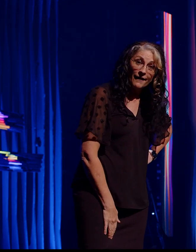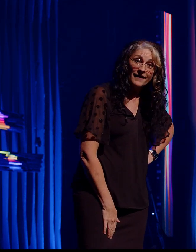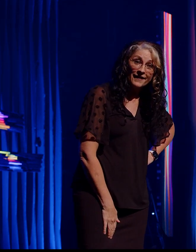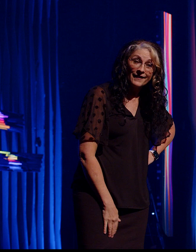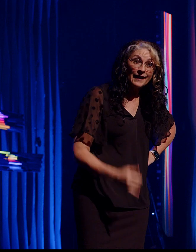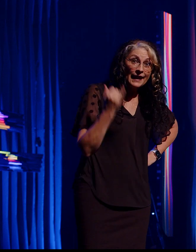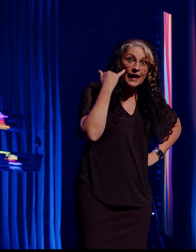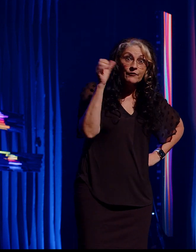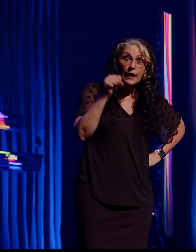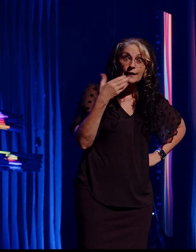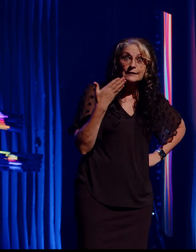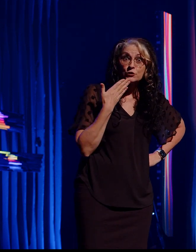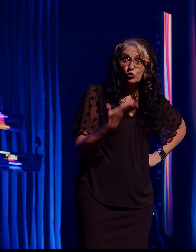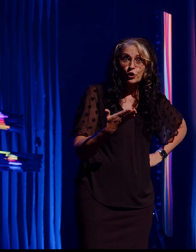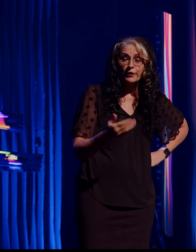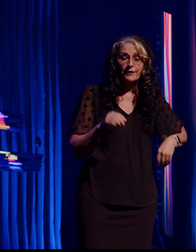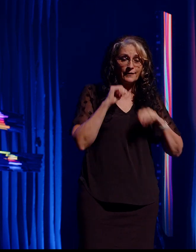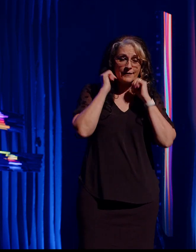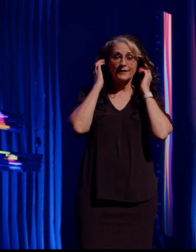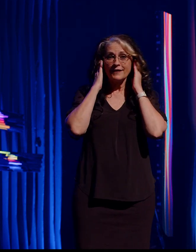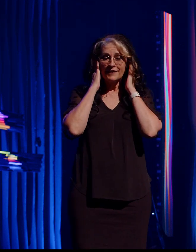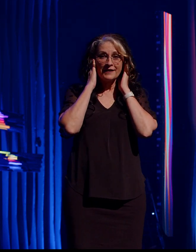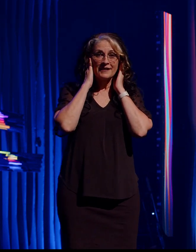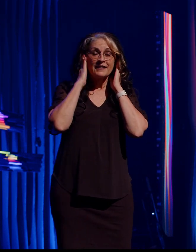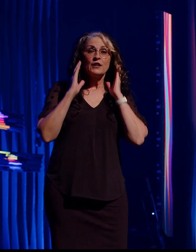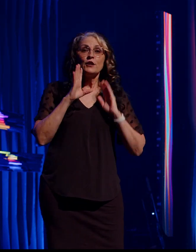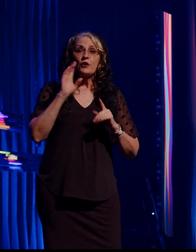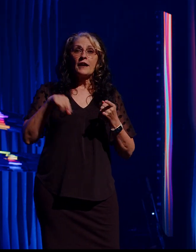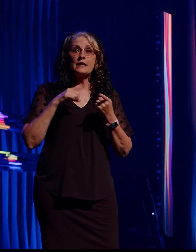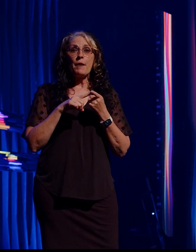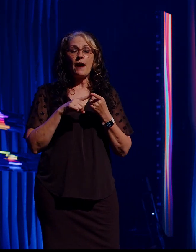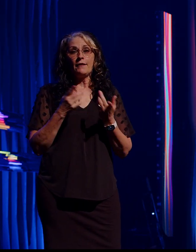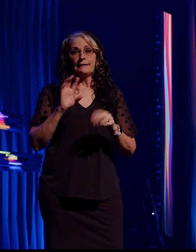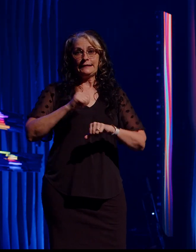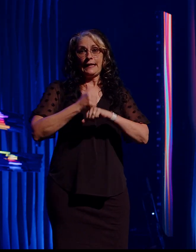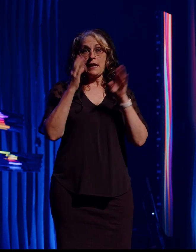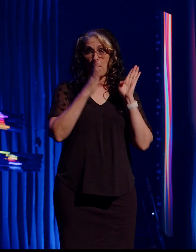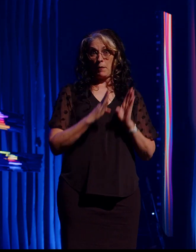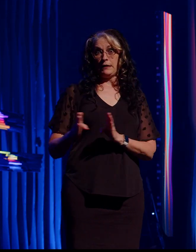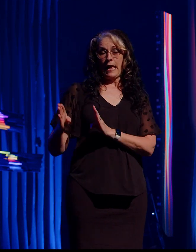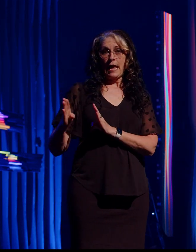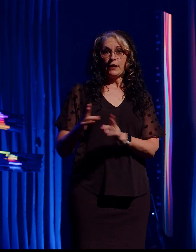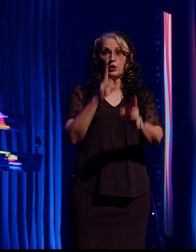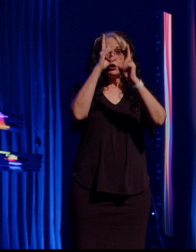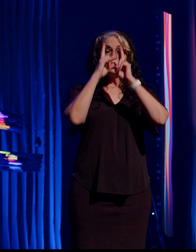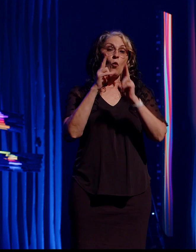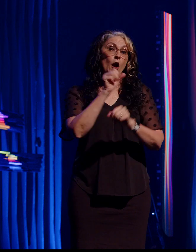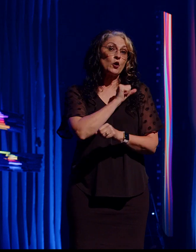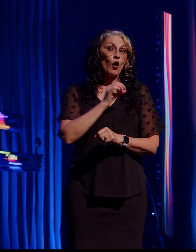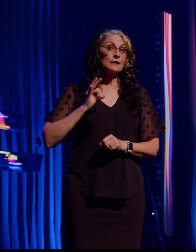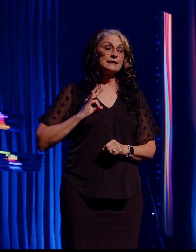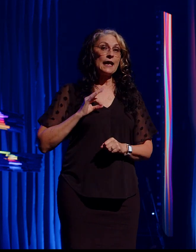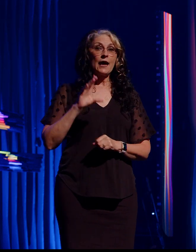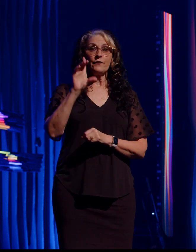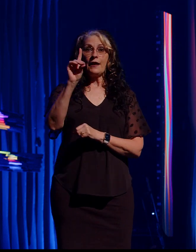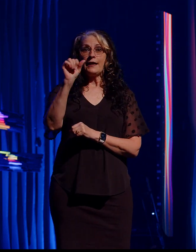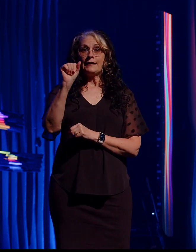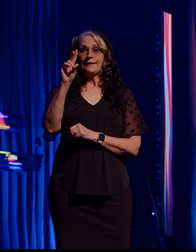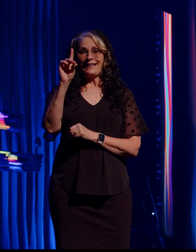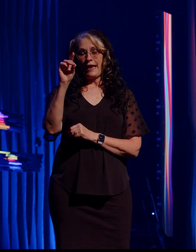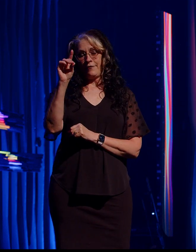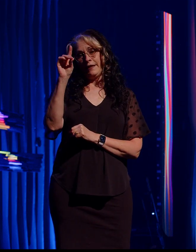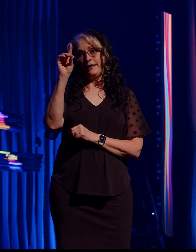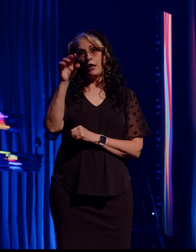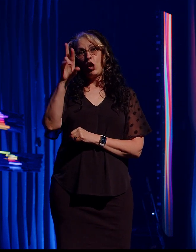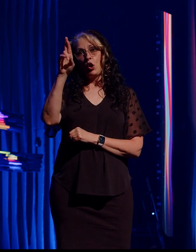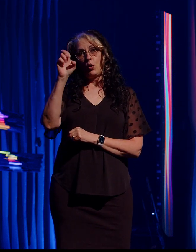If you do, that's good. But we talked about putting together a plan to honor our staff, and David Reynolds really took